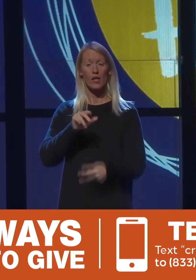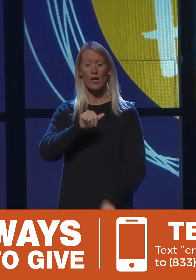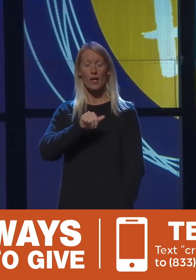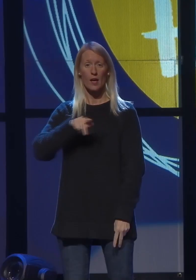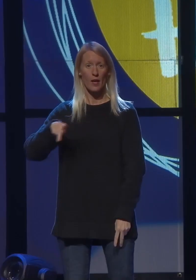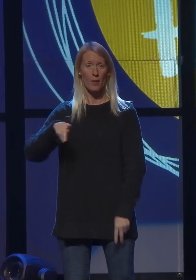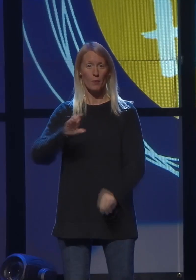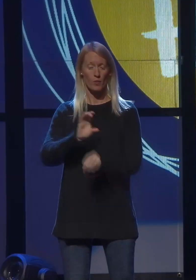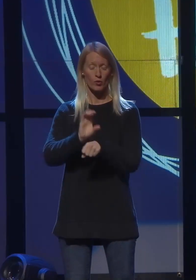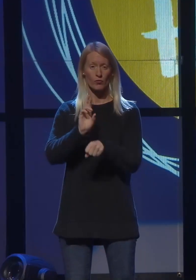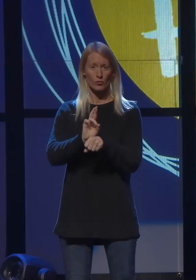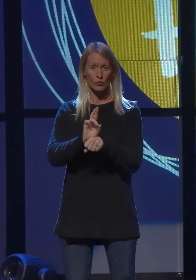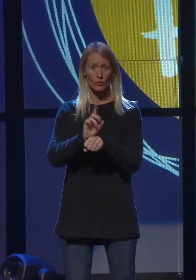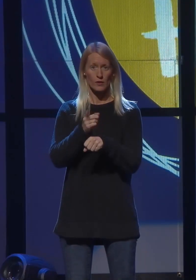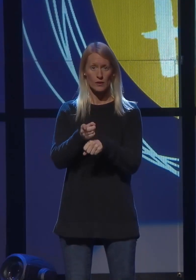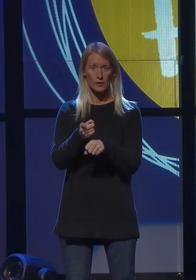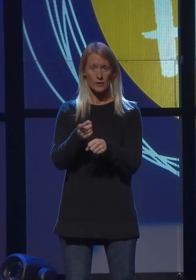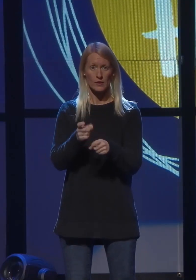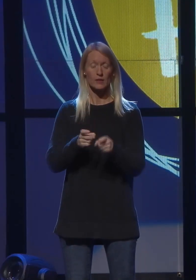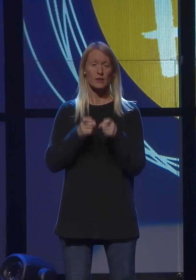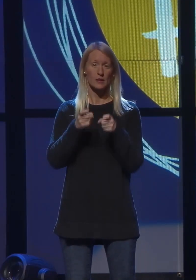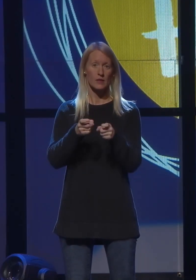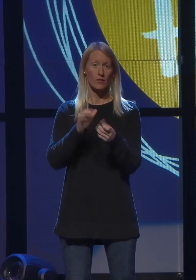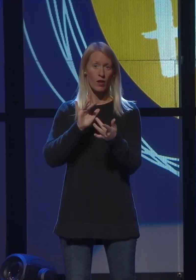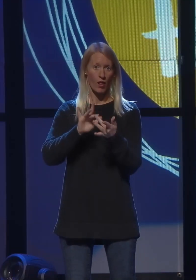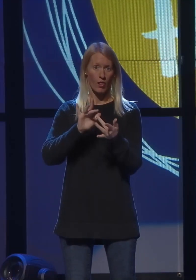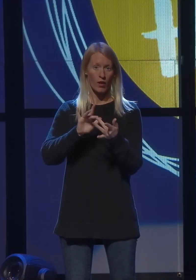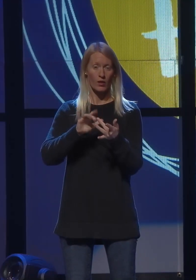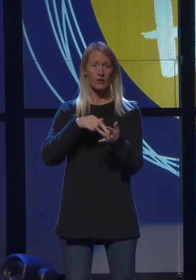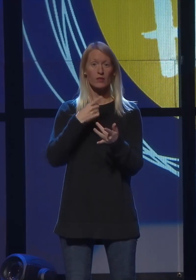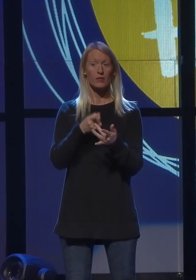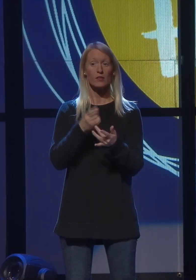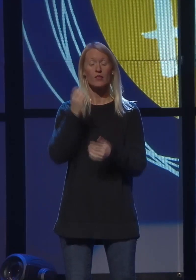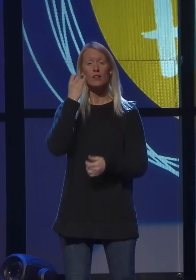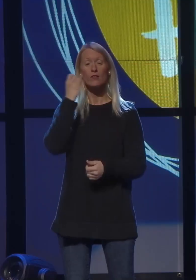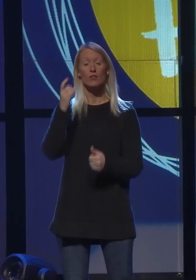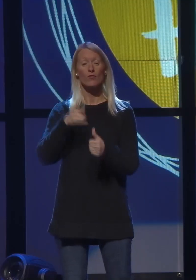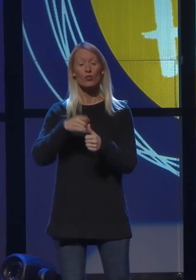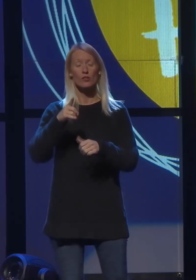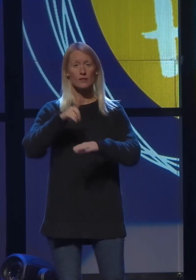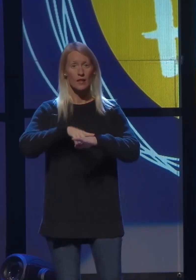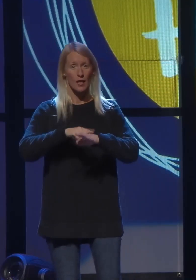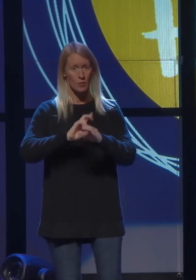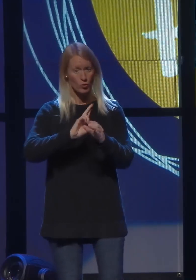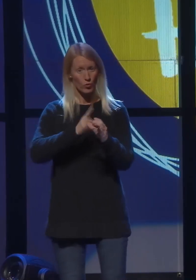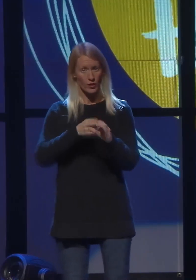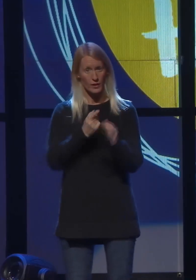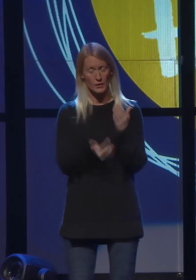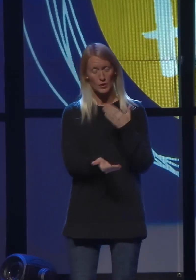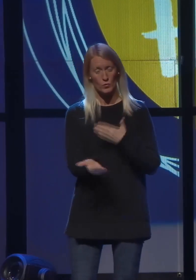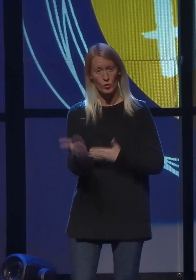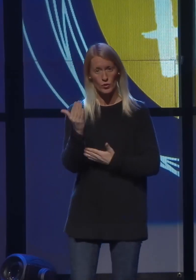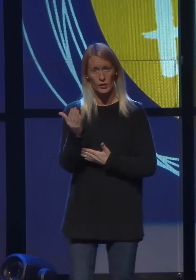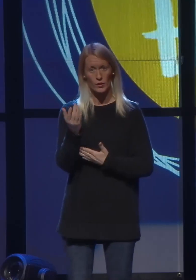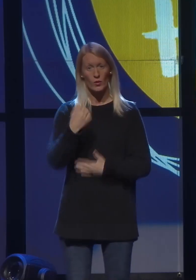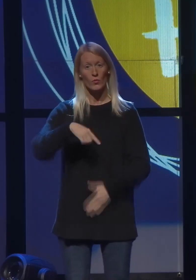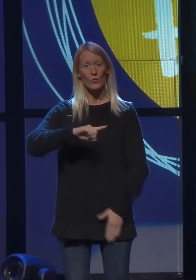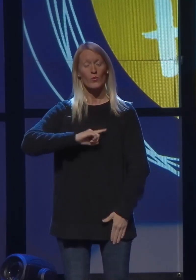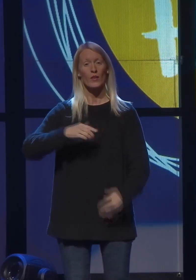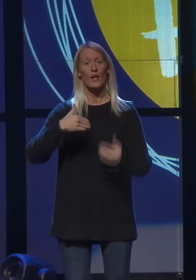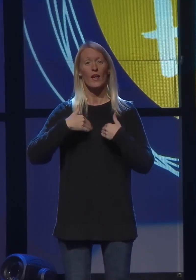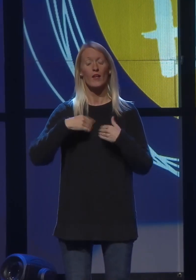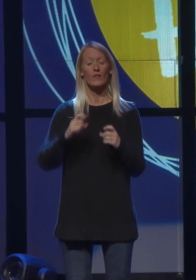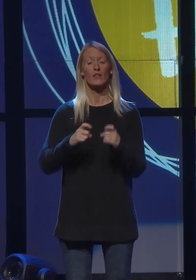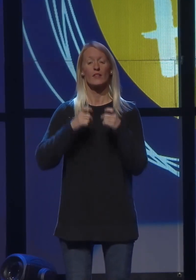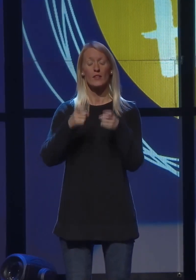give online. And if this is your first time joining us this morning, we do have a gift for you. It is